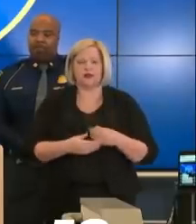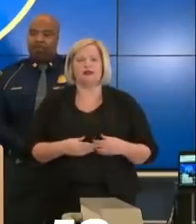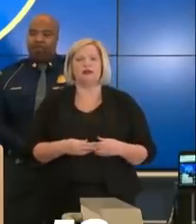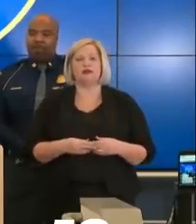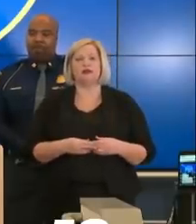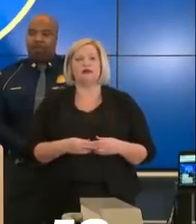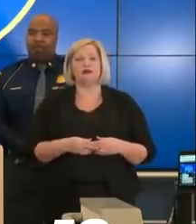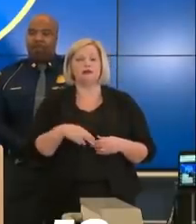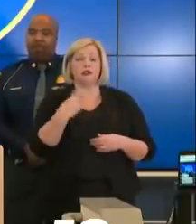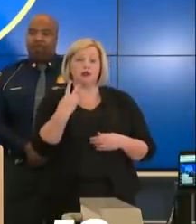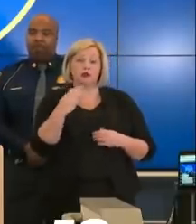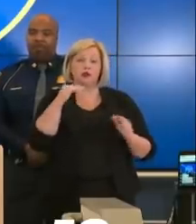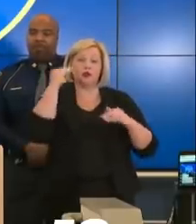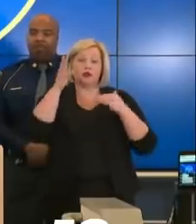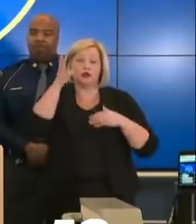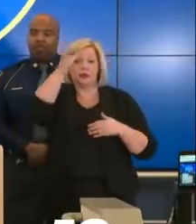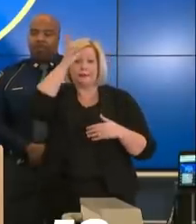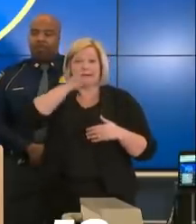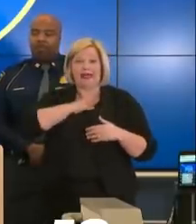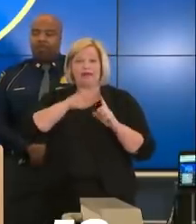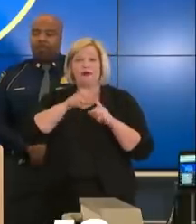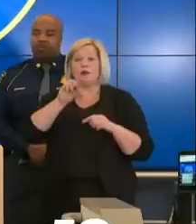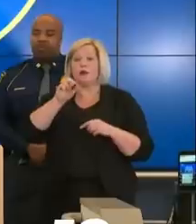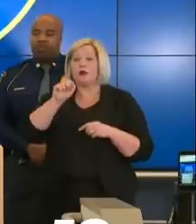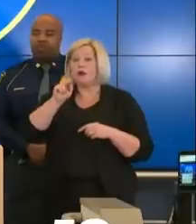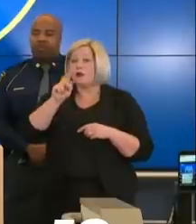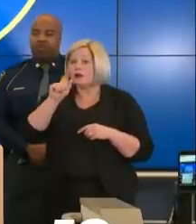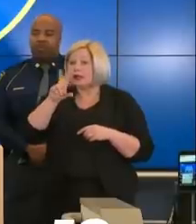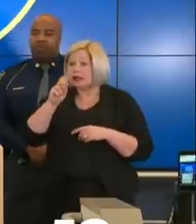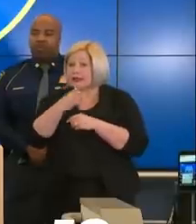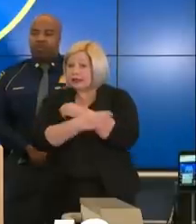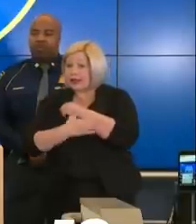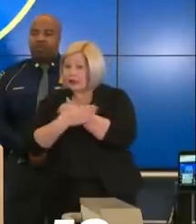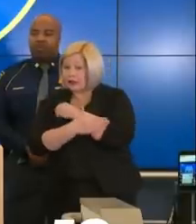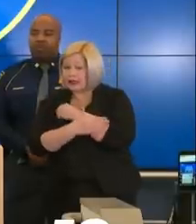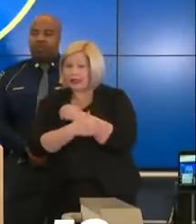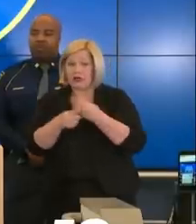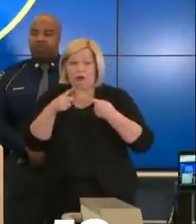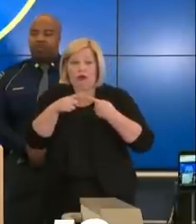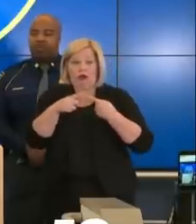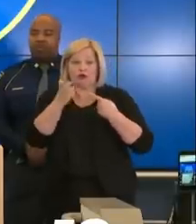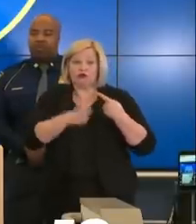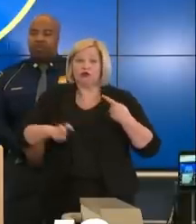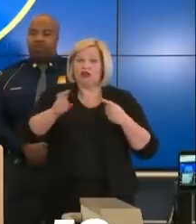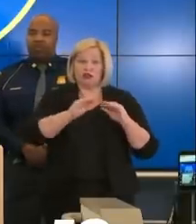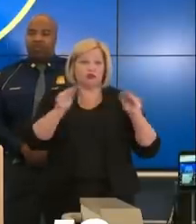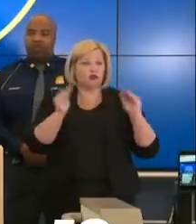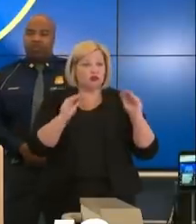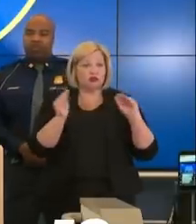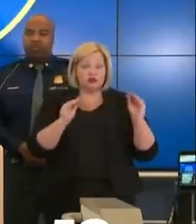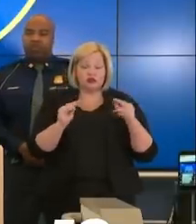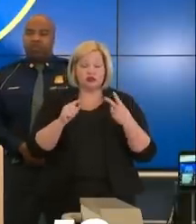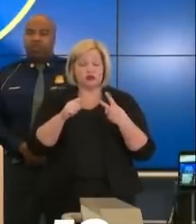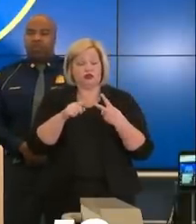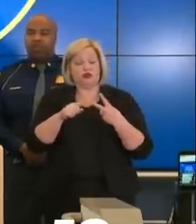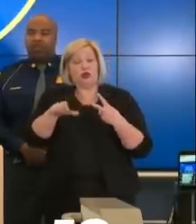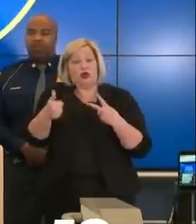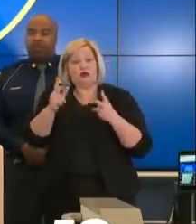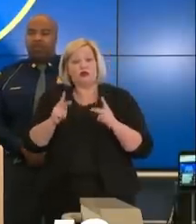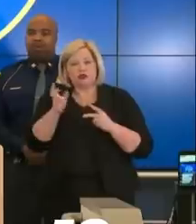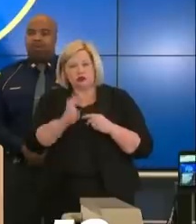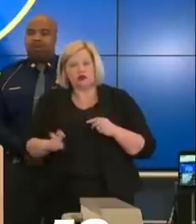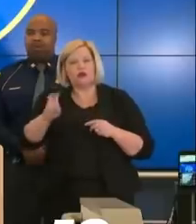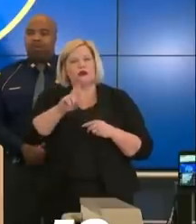2 adult males from Oakland County, 1 with no travel history and 1 with a history of